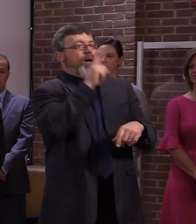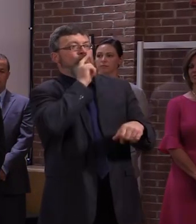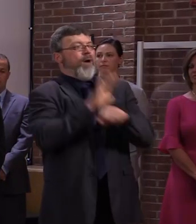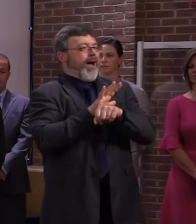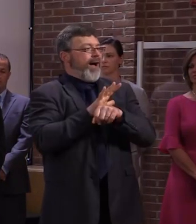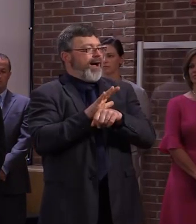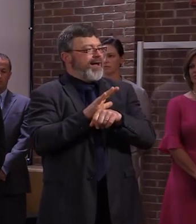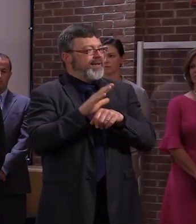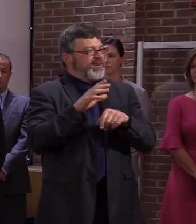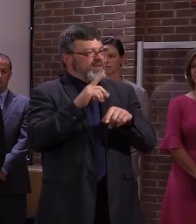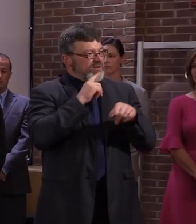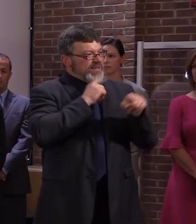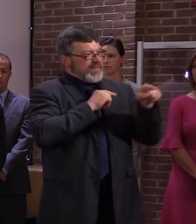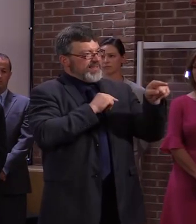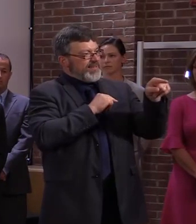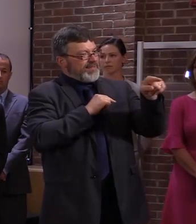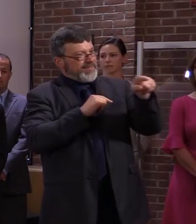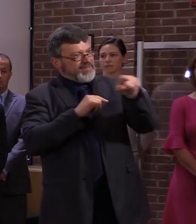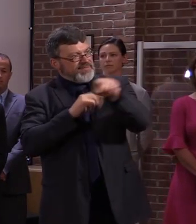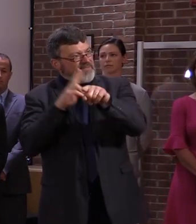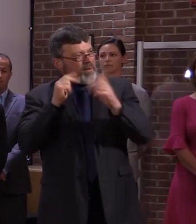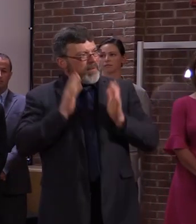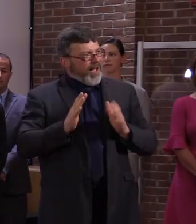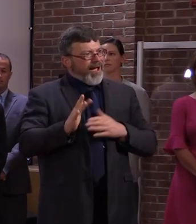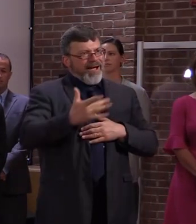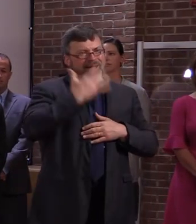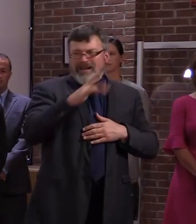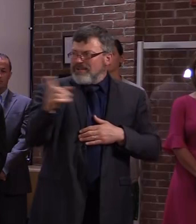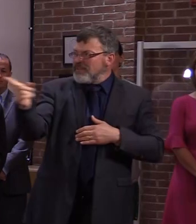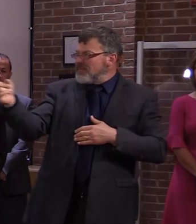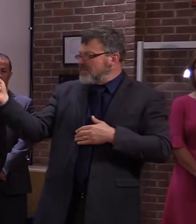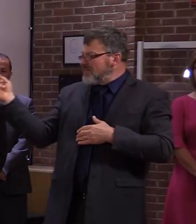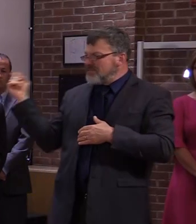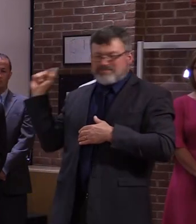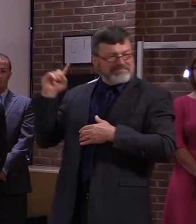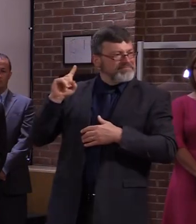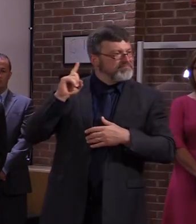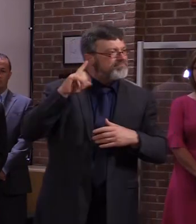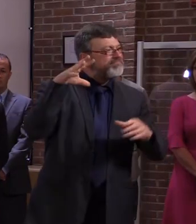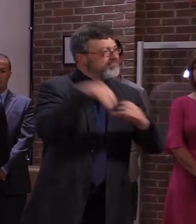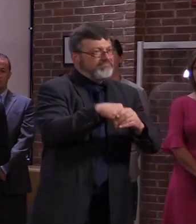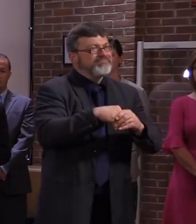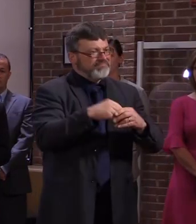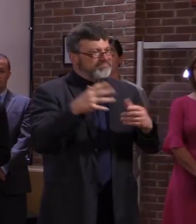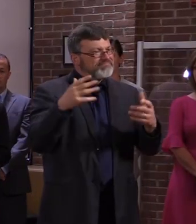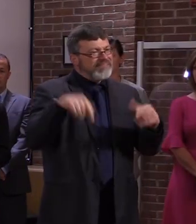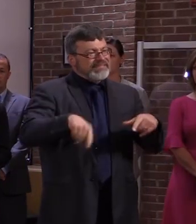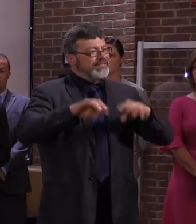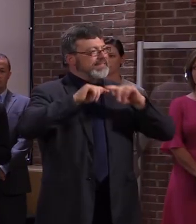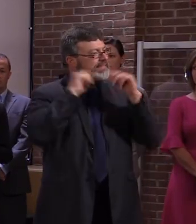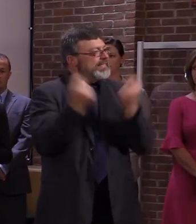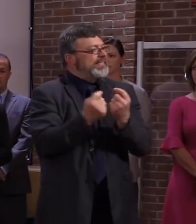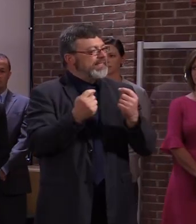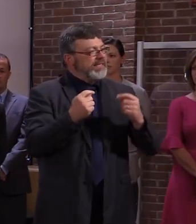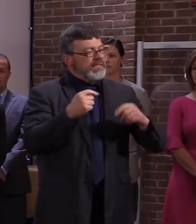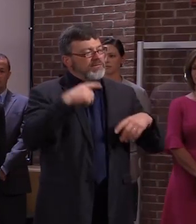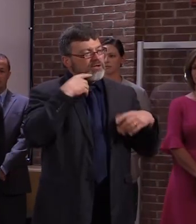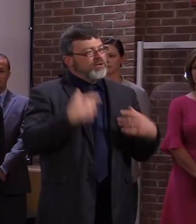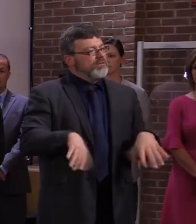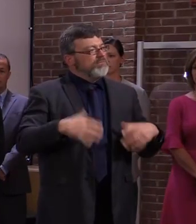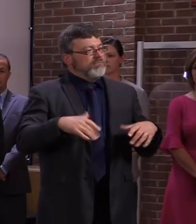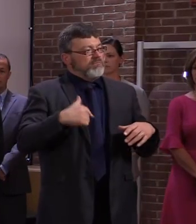are fortunate to have all these public servants leading this response. And as governor, I'm very